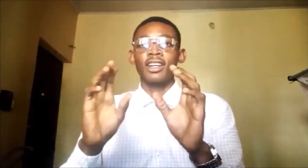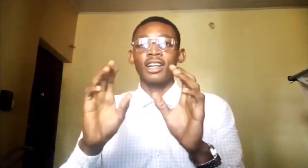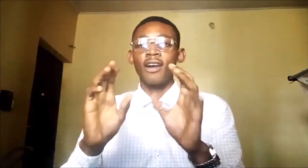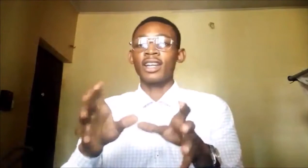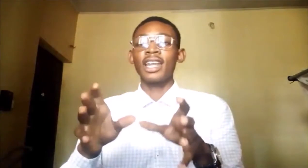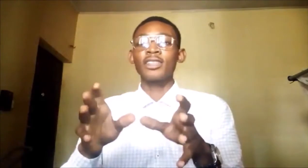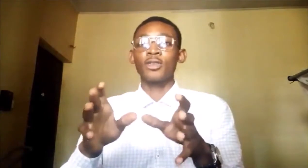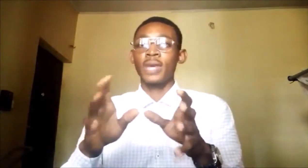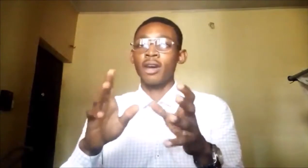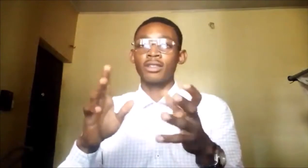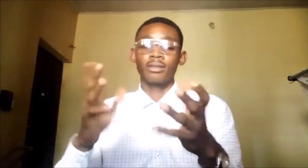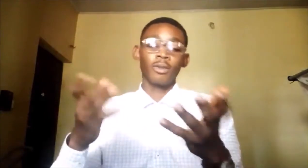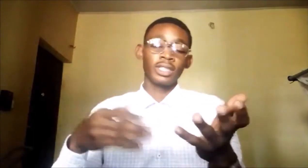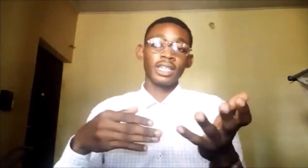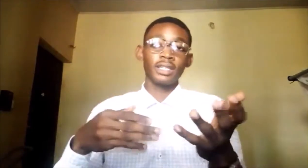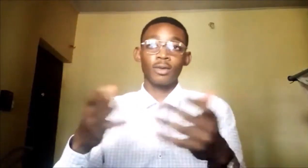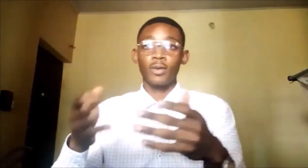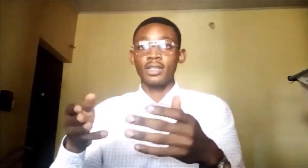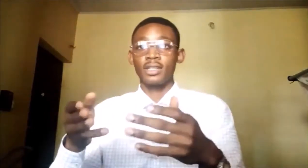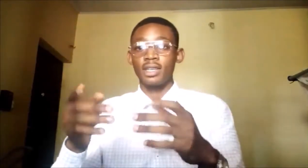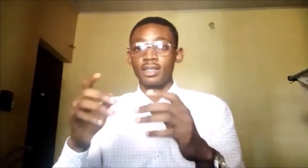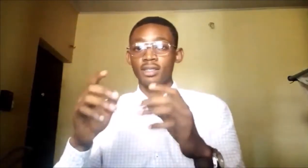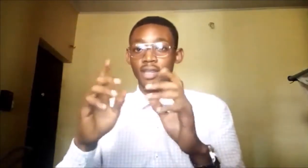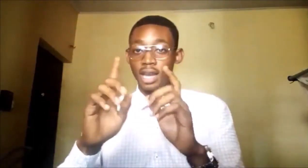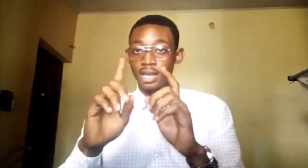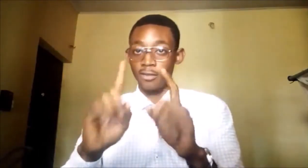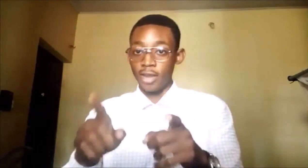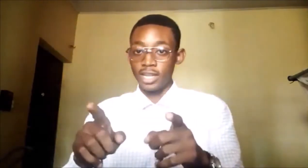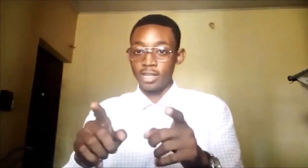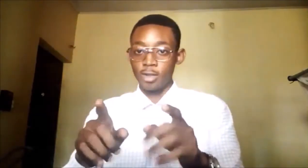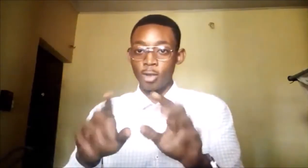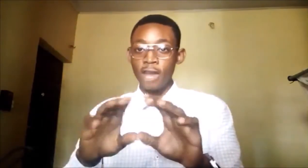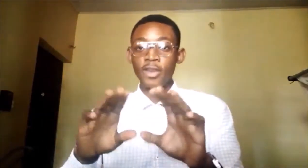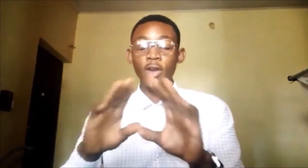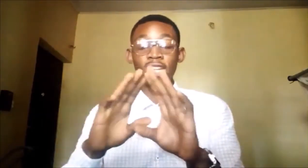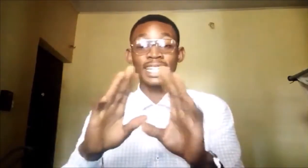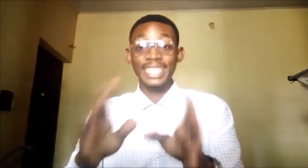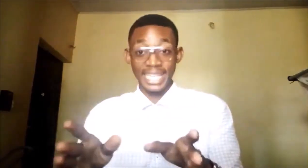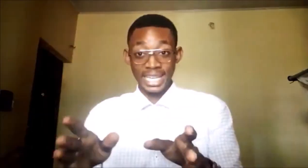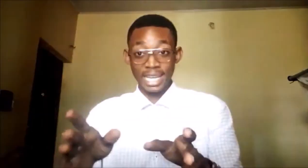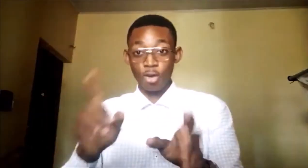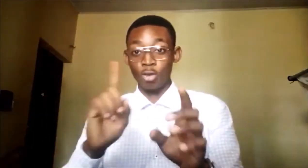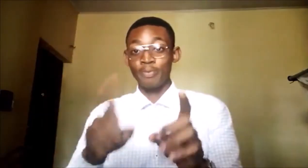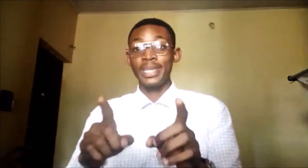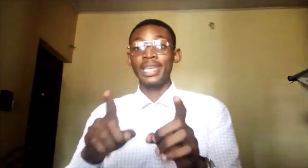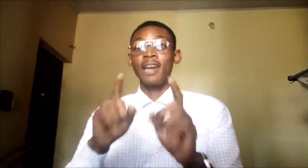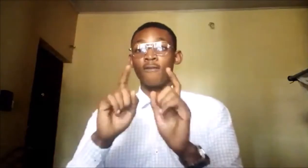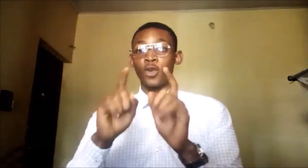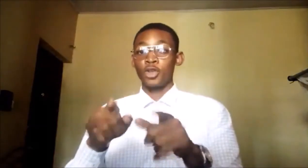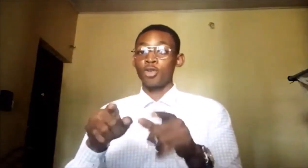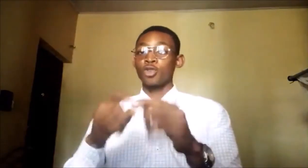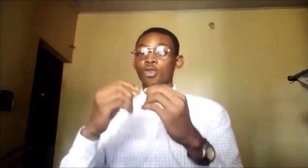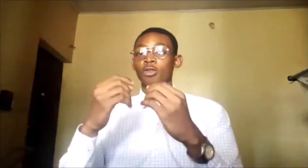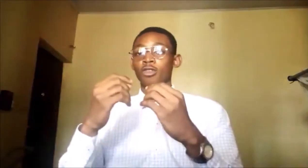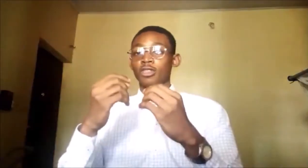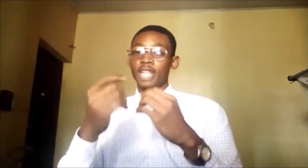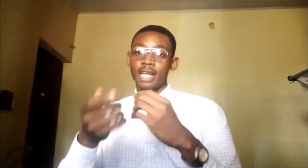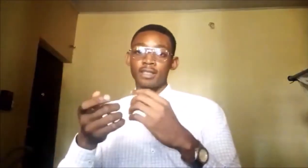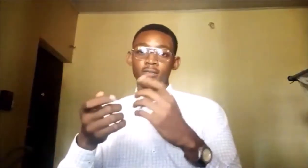Our classes will be held on Monday, Wednesdays, and Fridays. So every other day would be for you to chat, for you